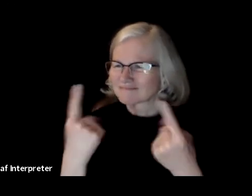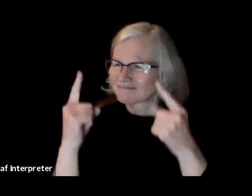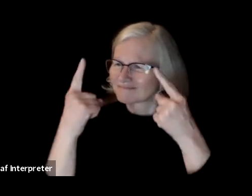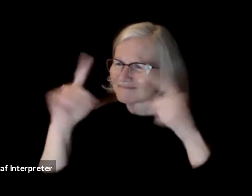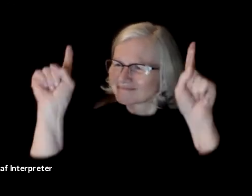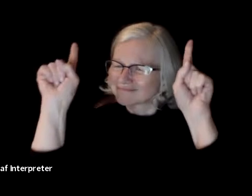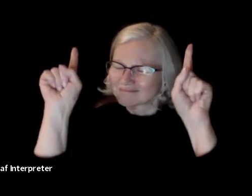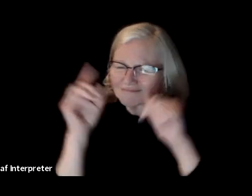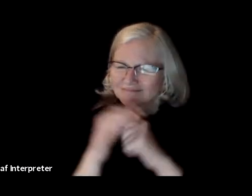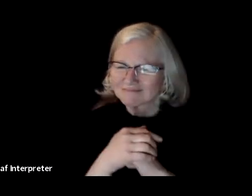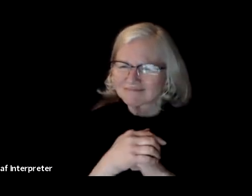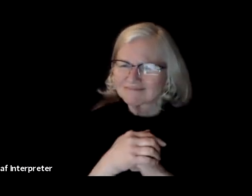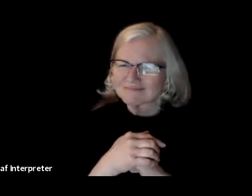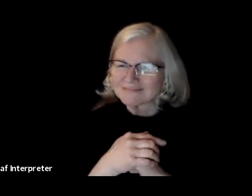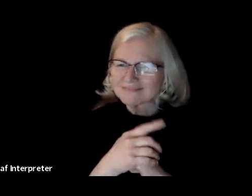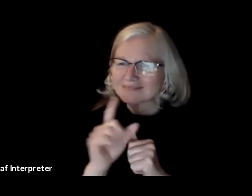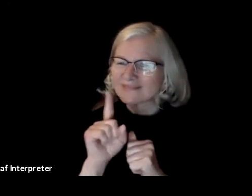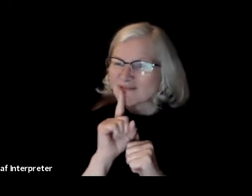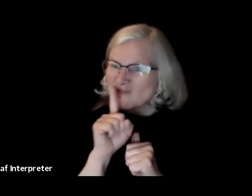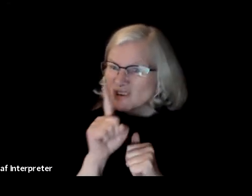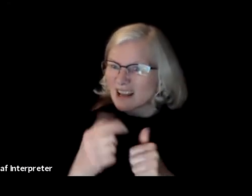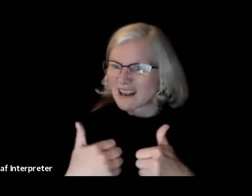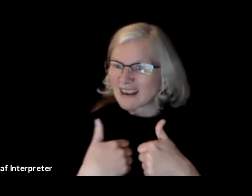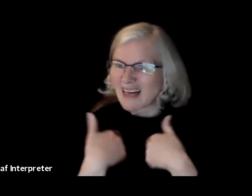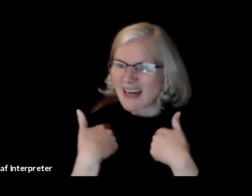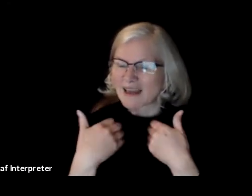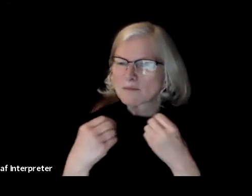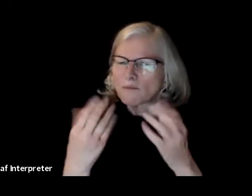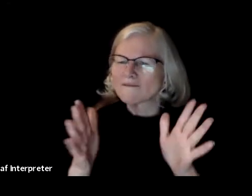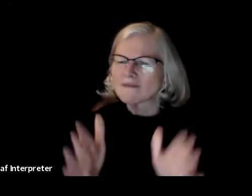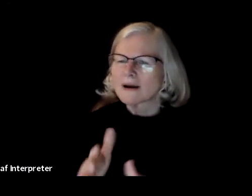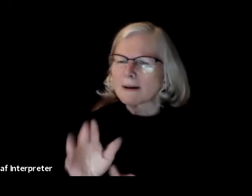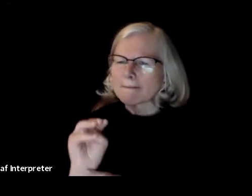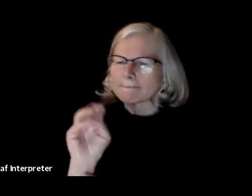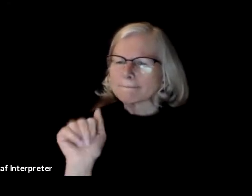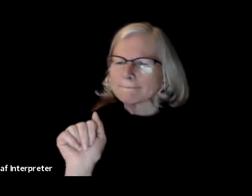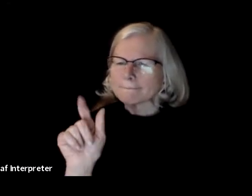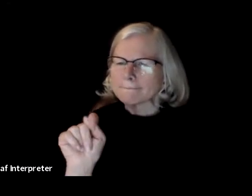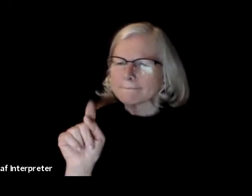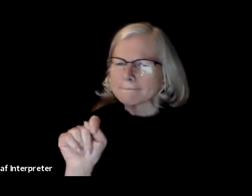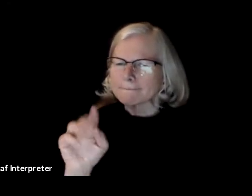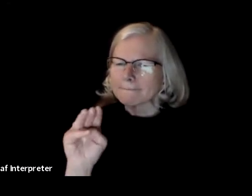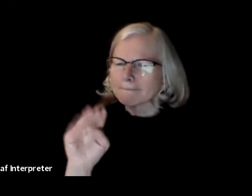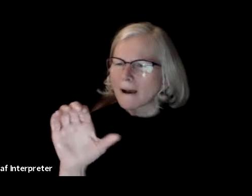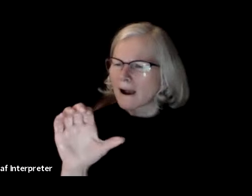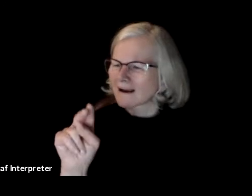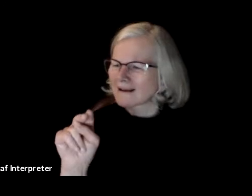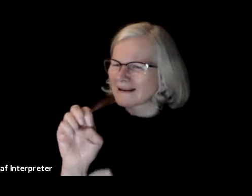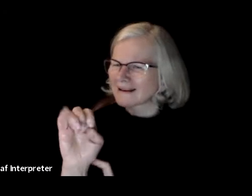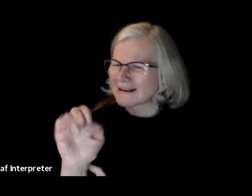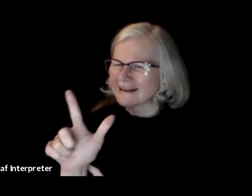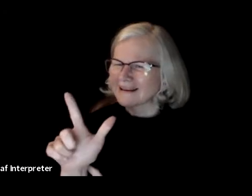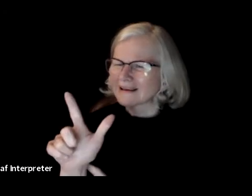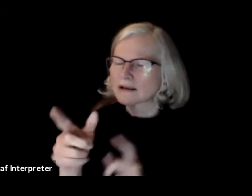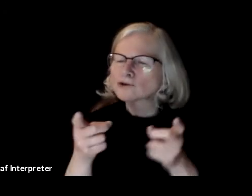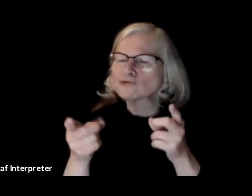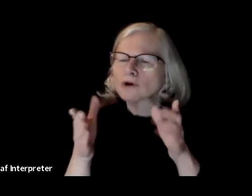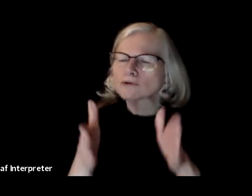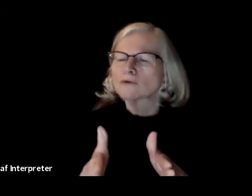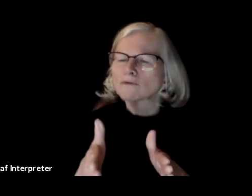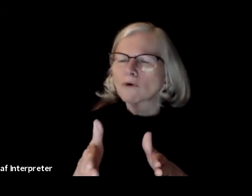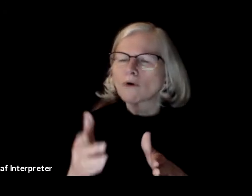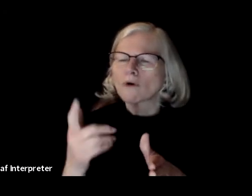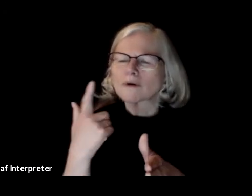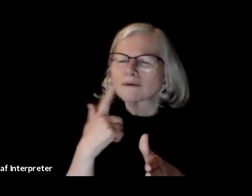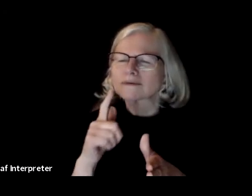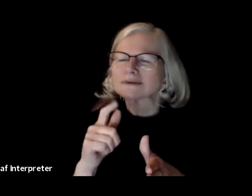a real live provider, Matt Mcneil, the Director of Senior Living for Stuart, and he's going to talk about how they have successfully